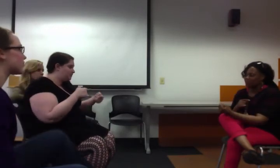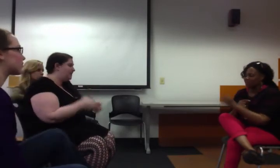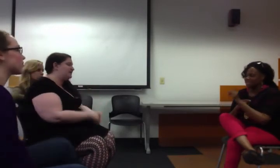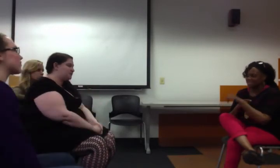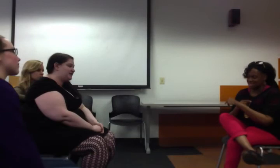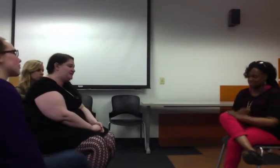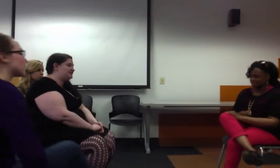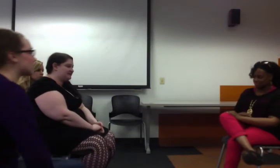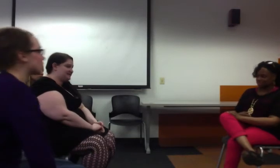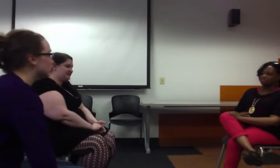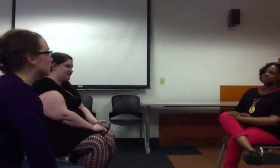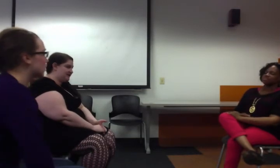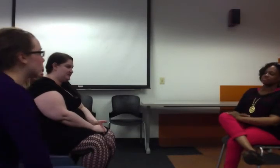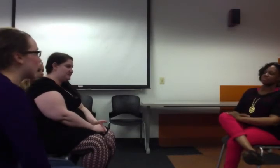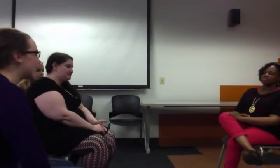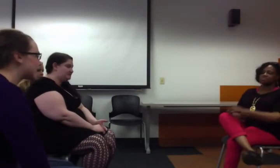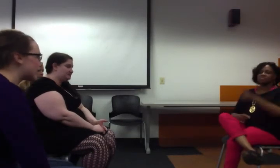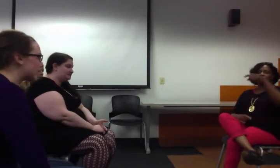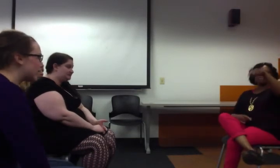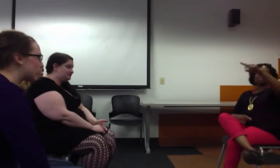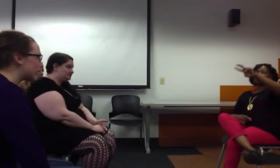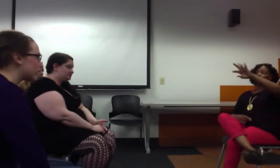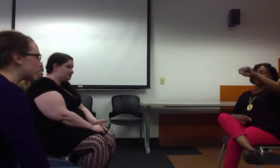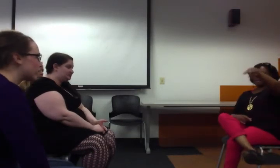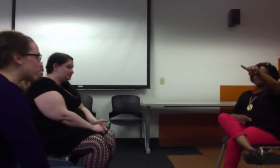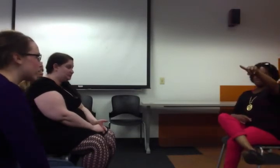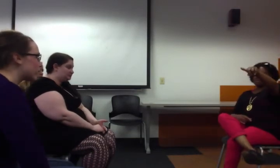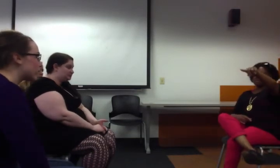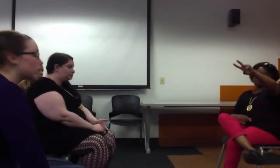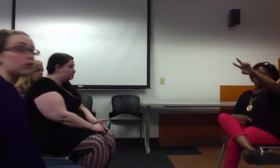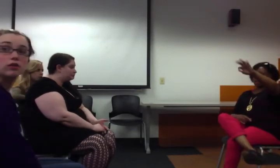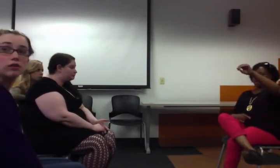It's west, but it's outside of the city. can you get there?